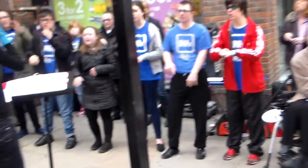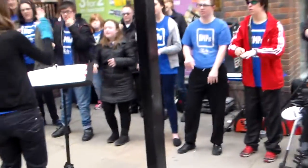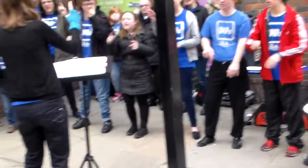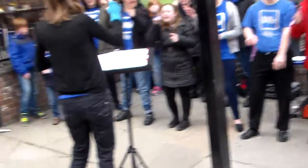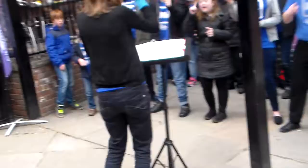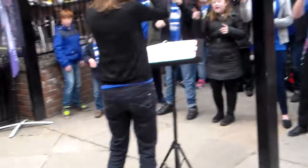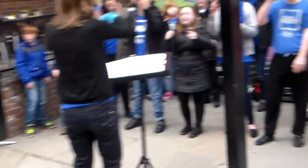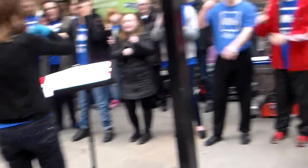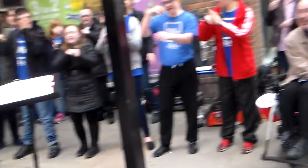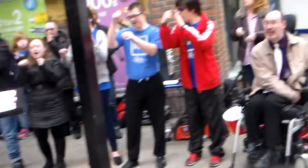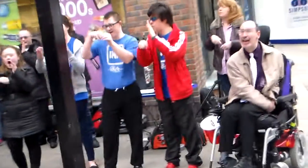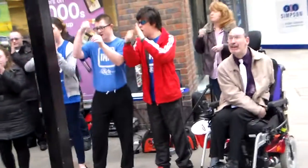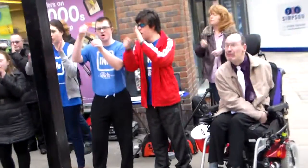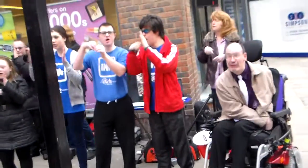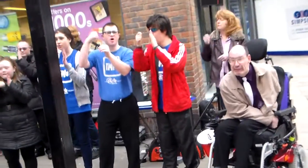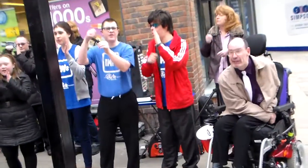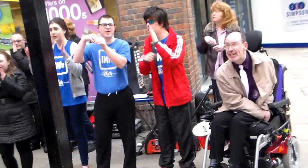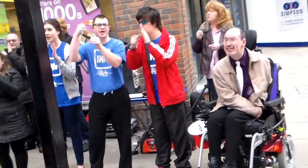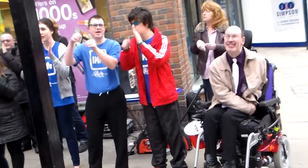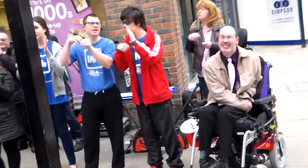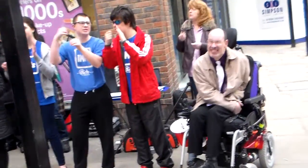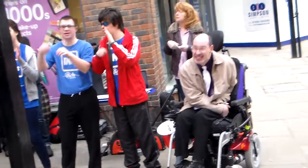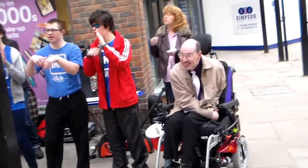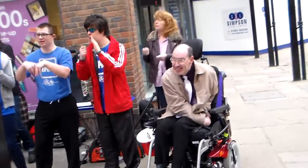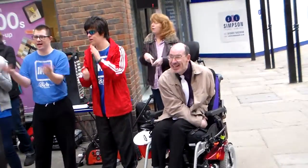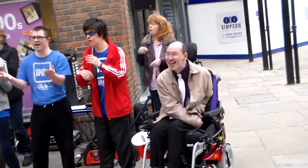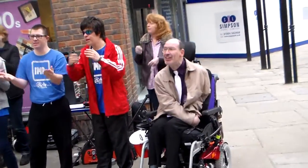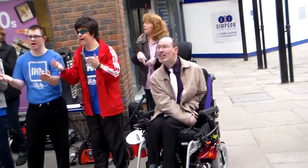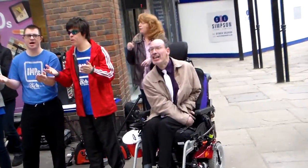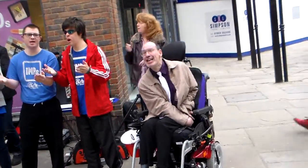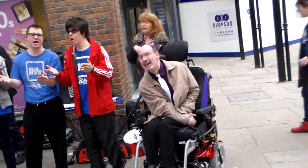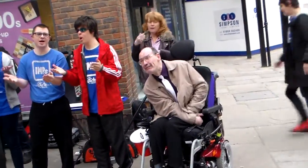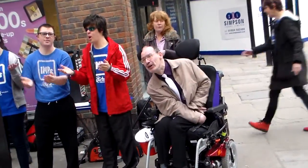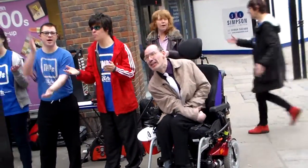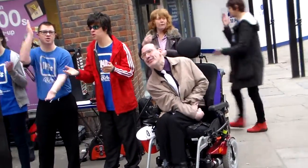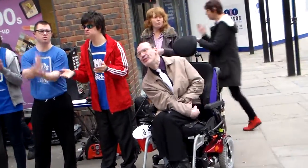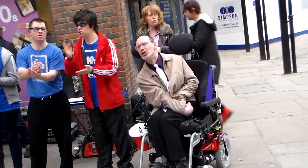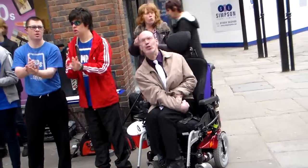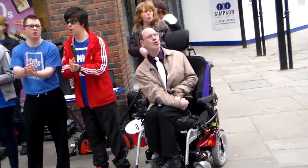I think it is everything, yes I think it's true.